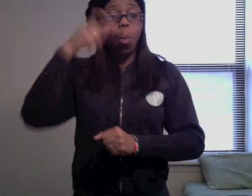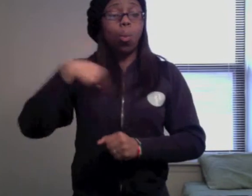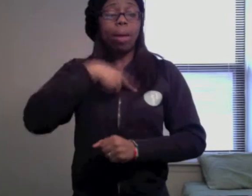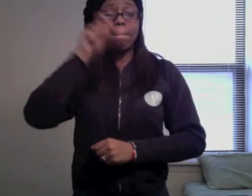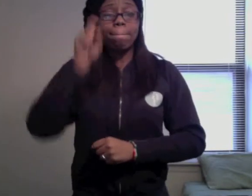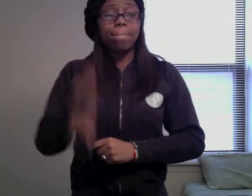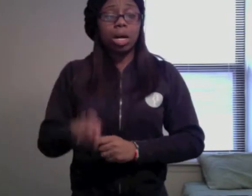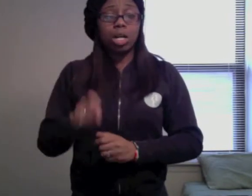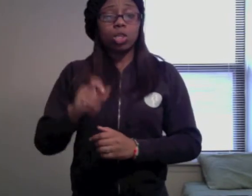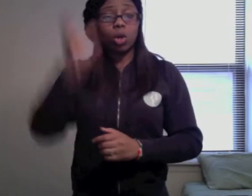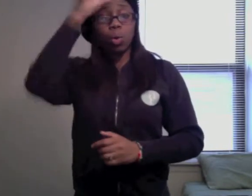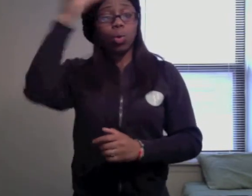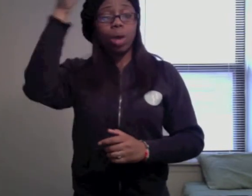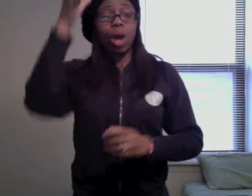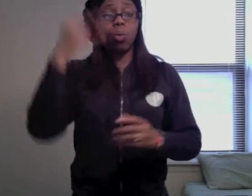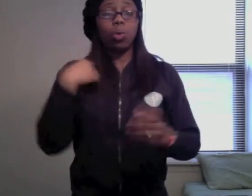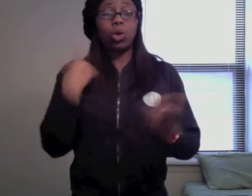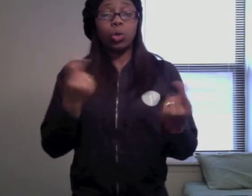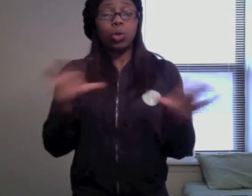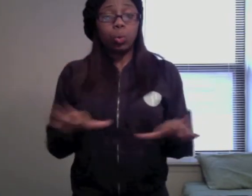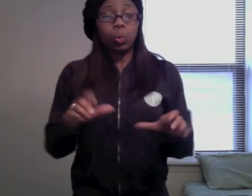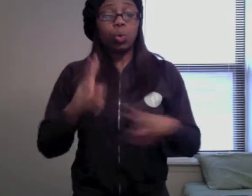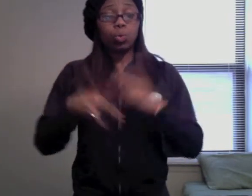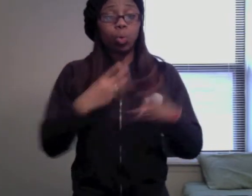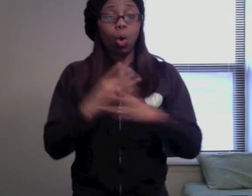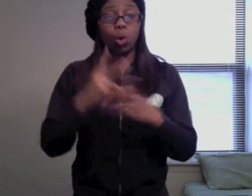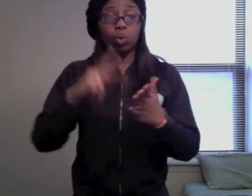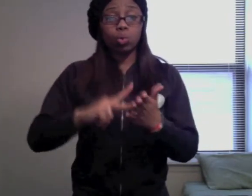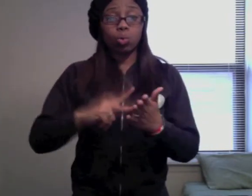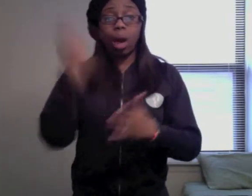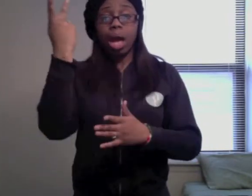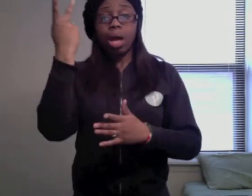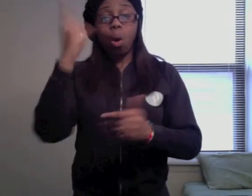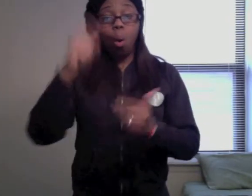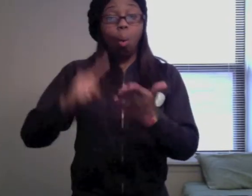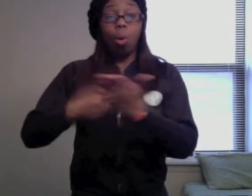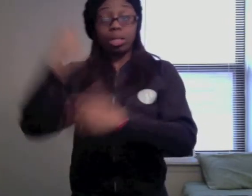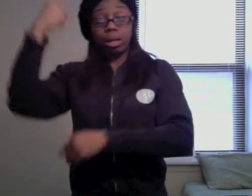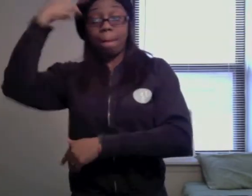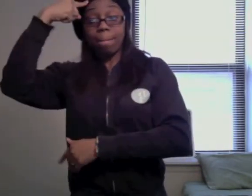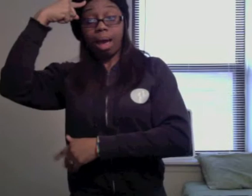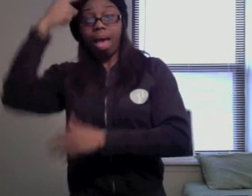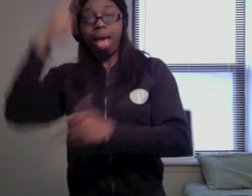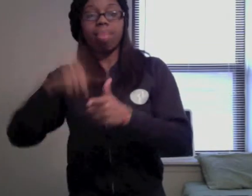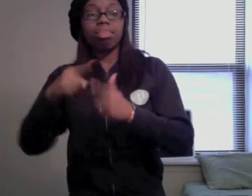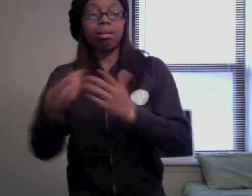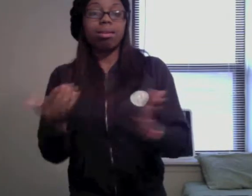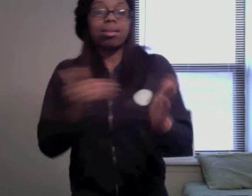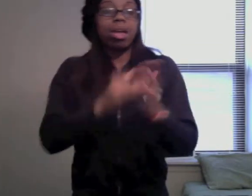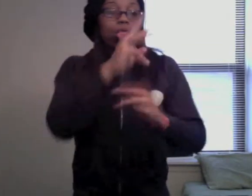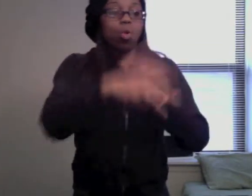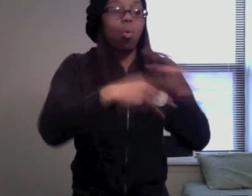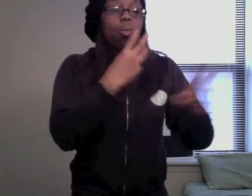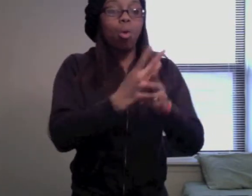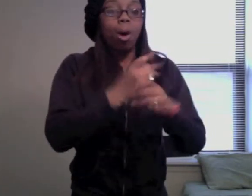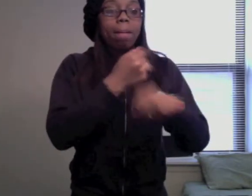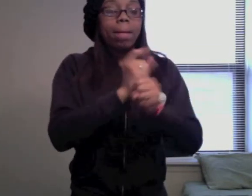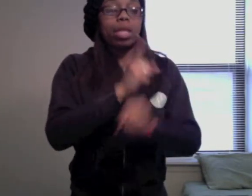twice. Once in our minds and then again out in the world to make it so. So facing the fear